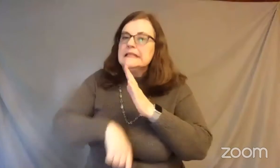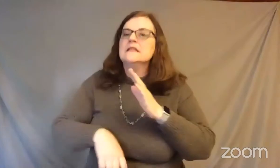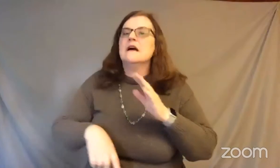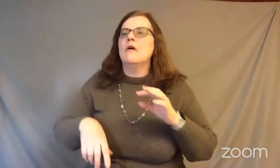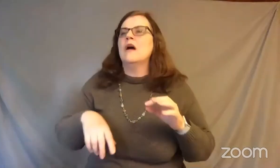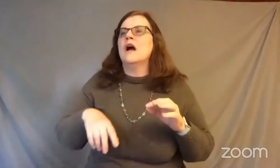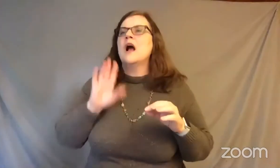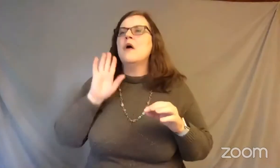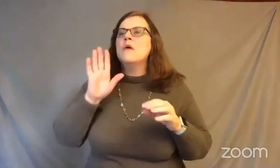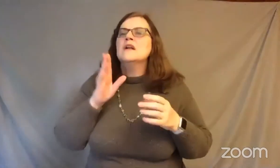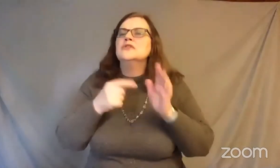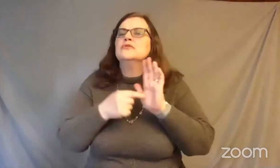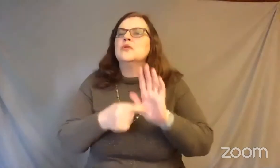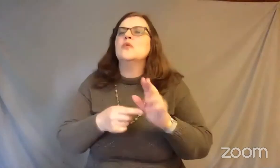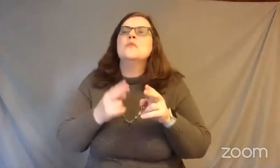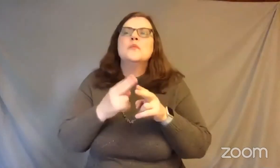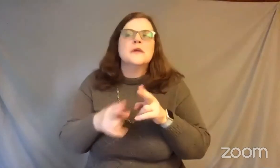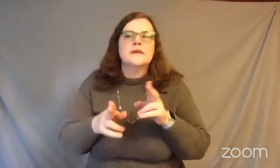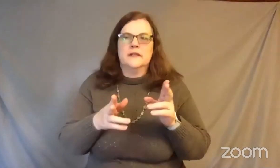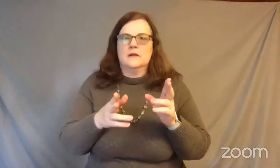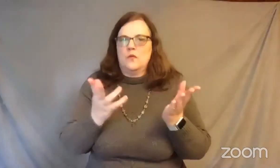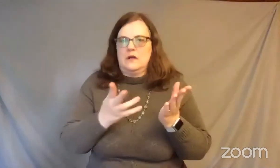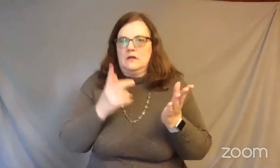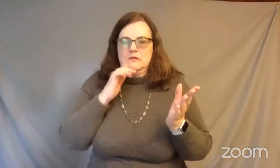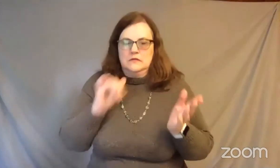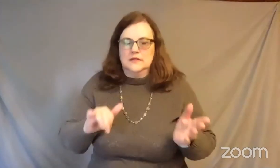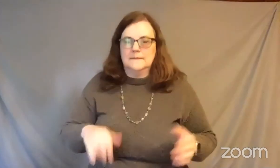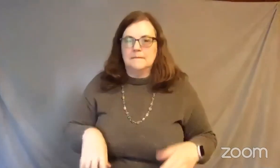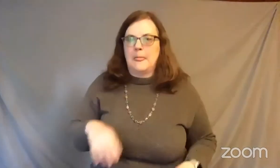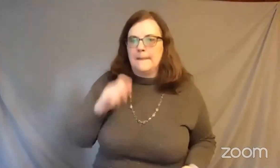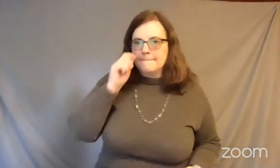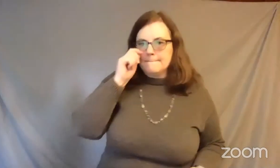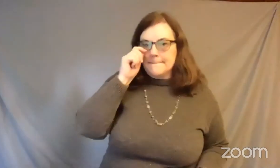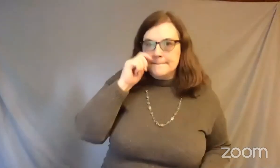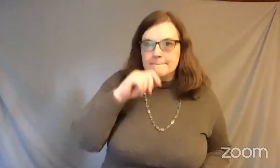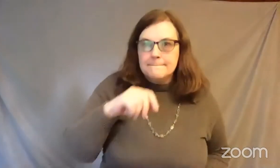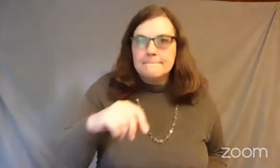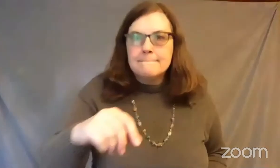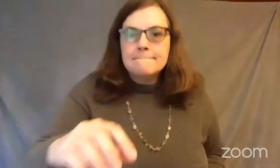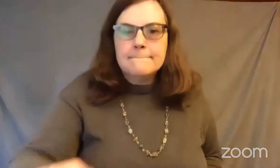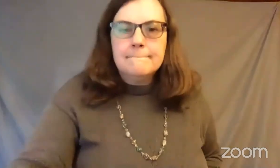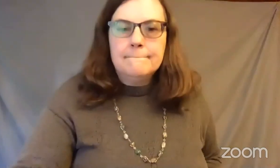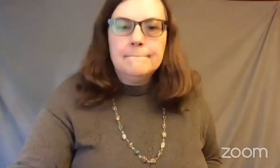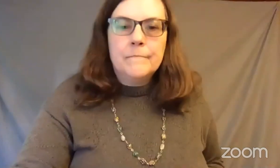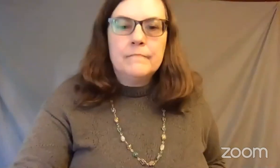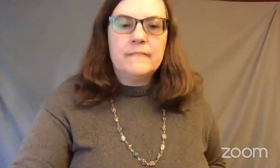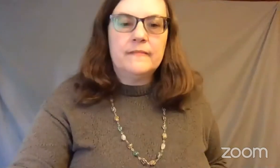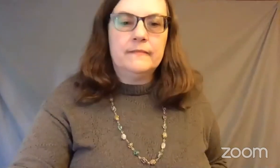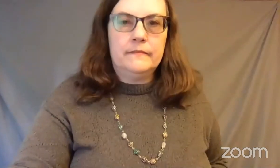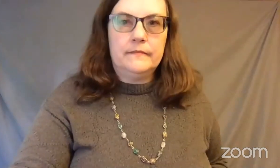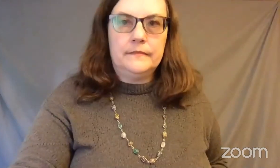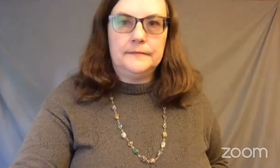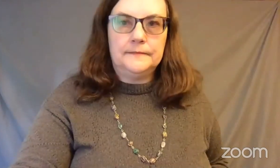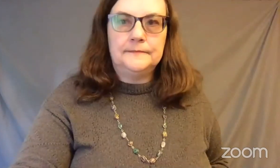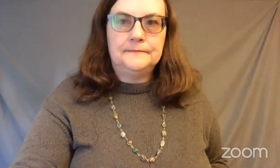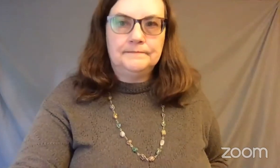I won't go into detail about this because time is running out, but I will show you briefly what we would expect this to look like.